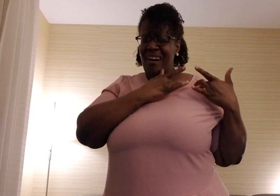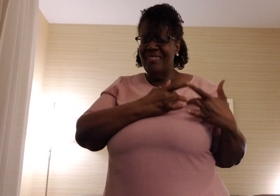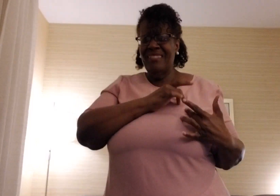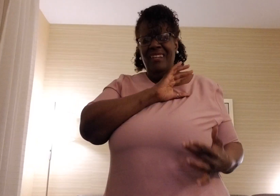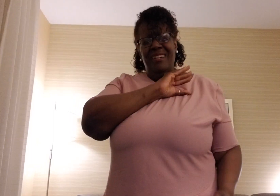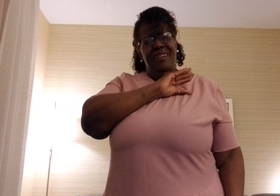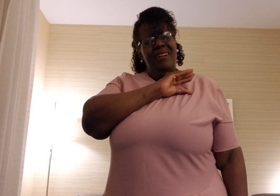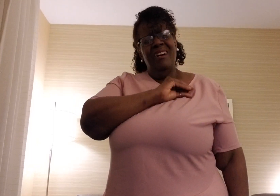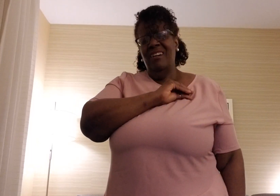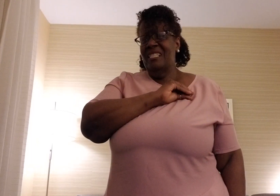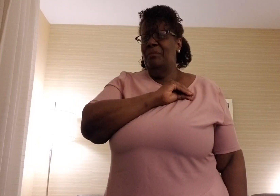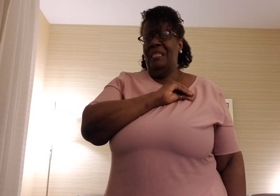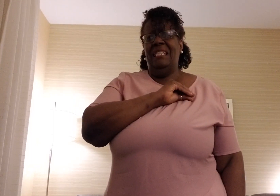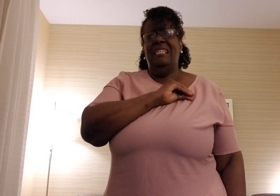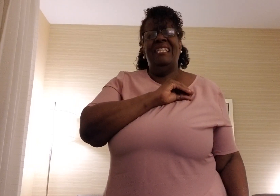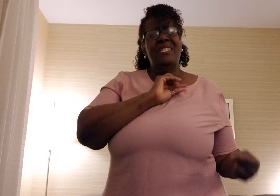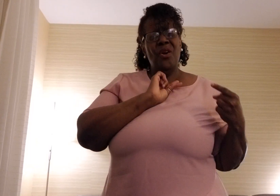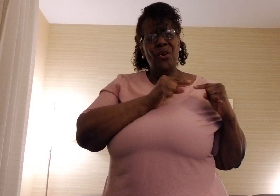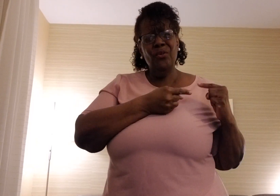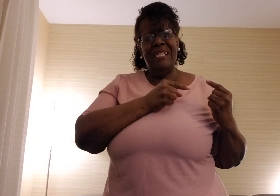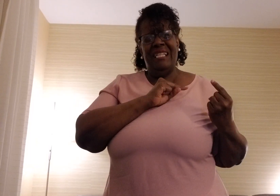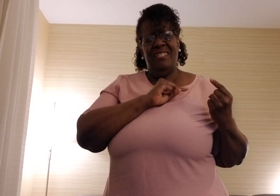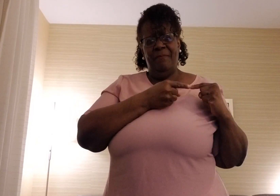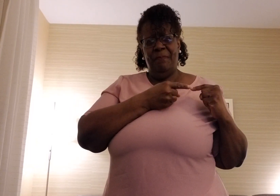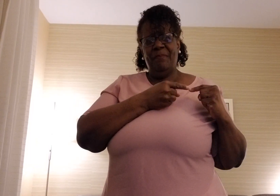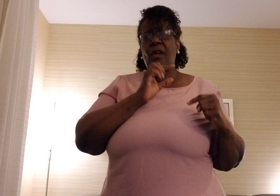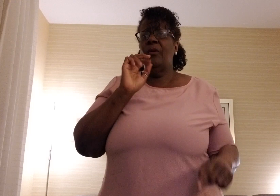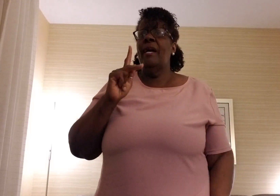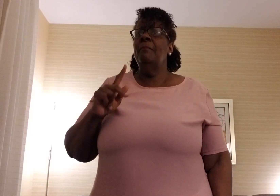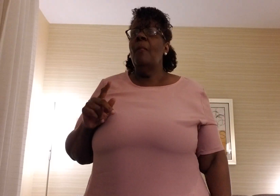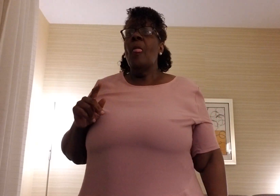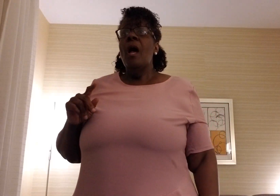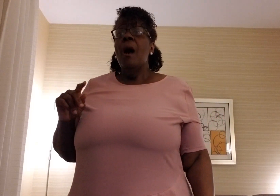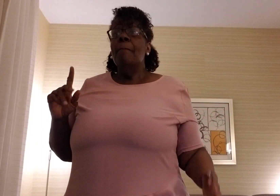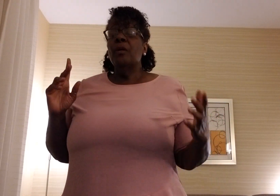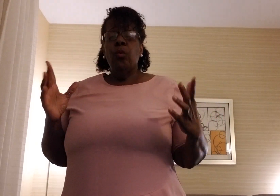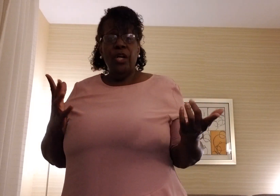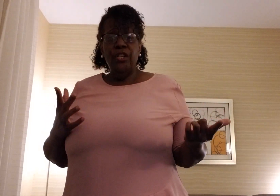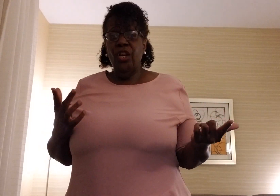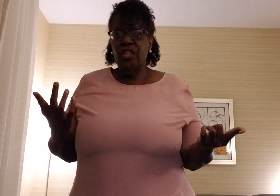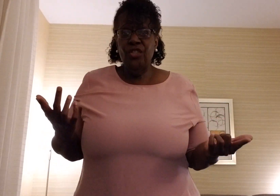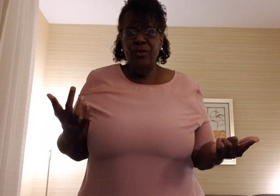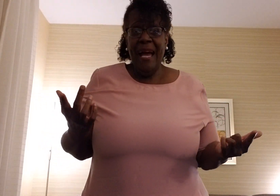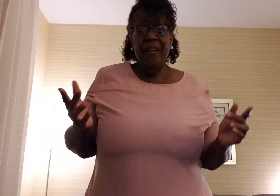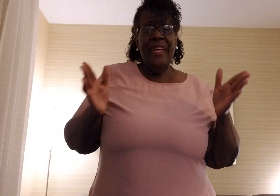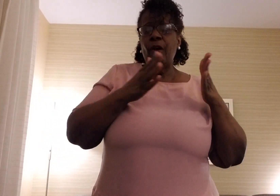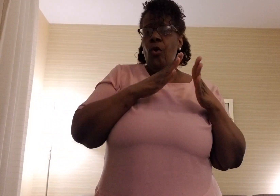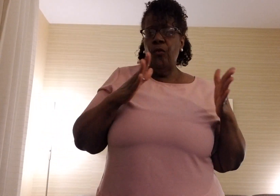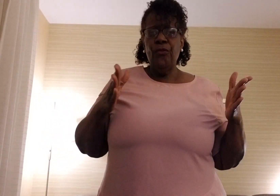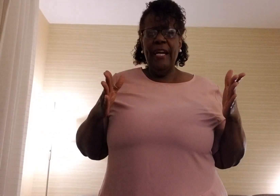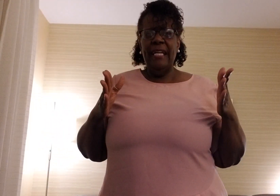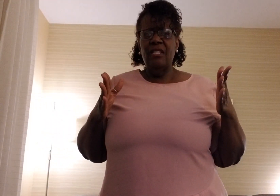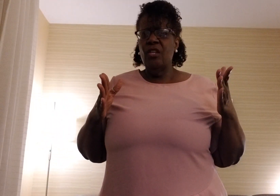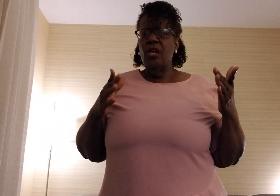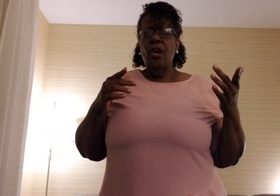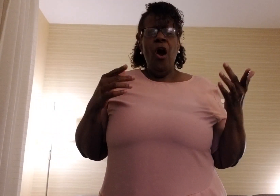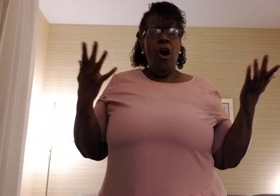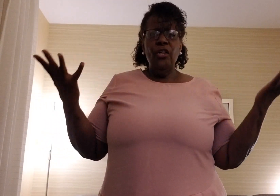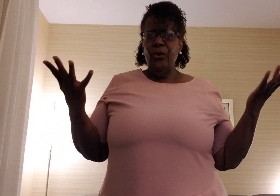heart, it's bleeding, it's hurting, okay? But what are you going to do now? That whole phrase, all you have